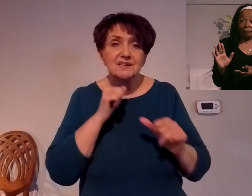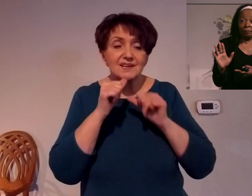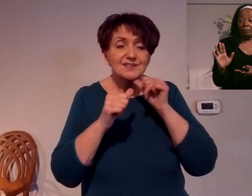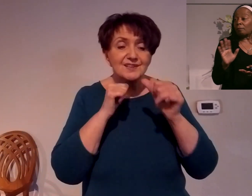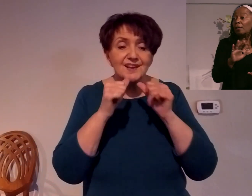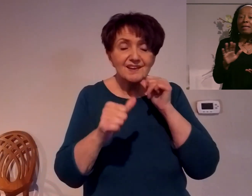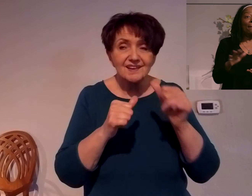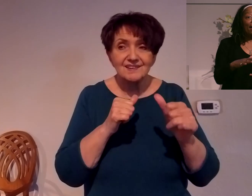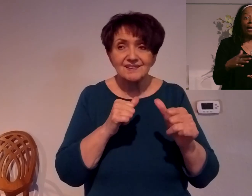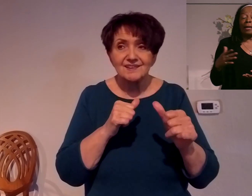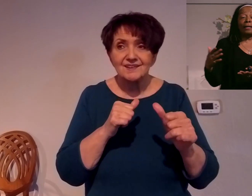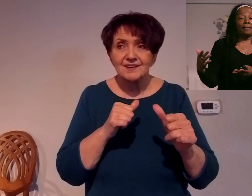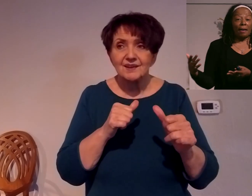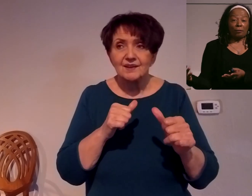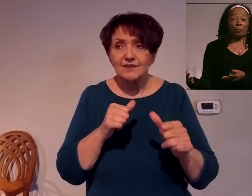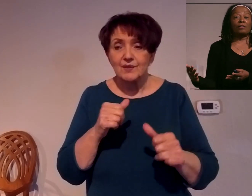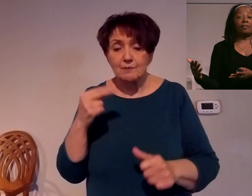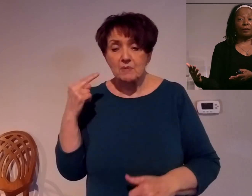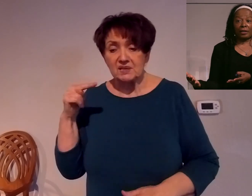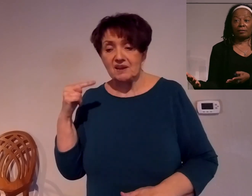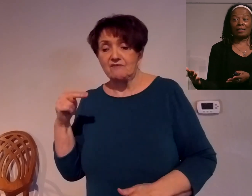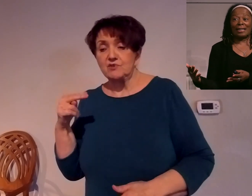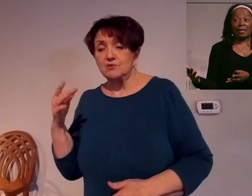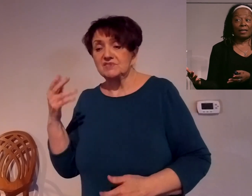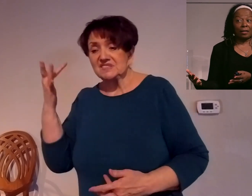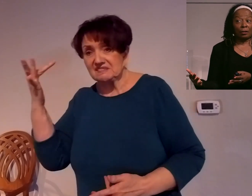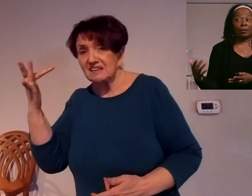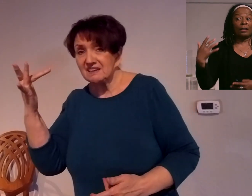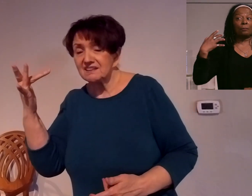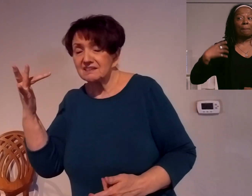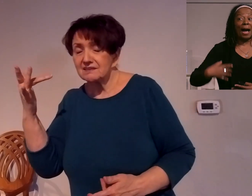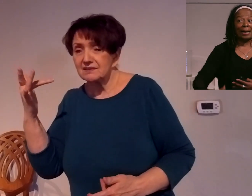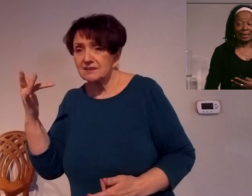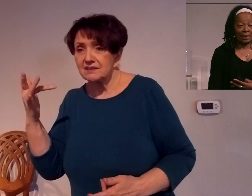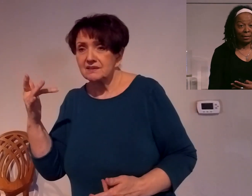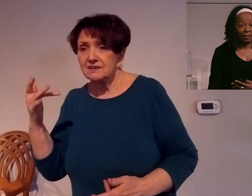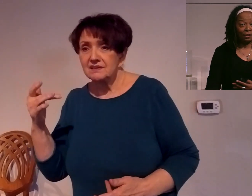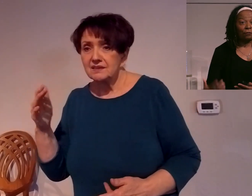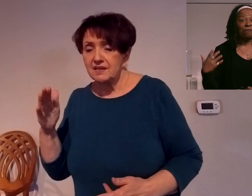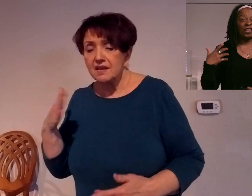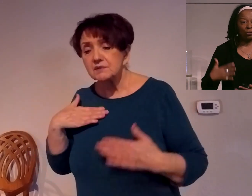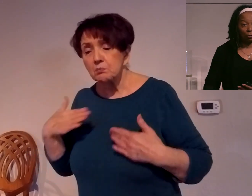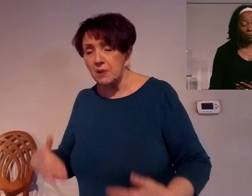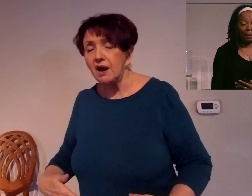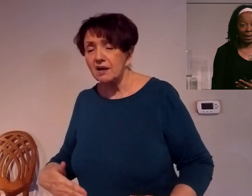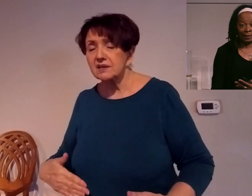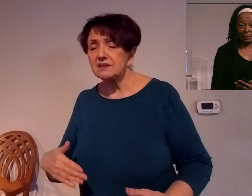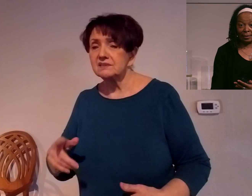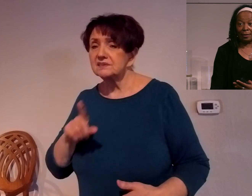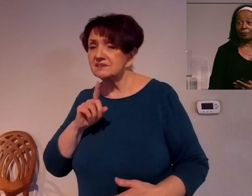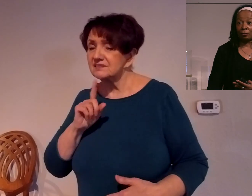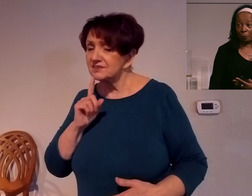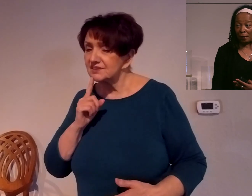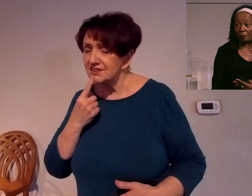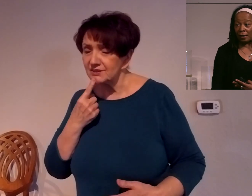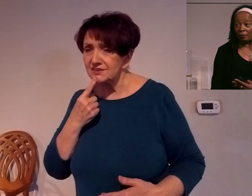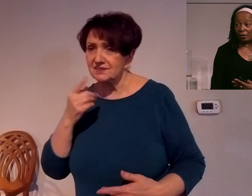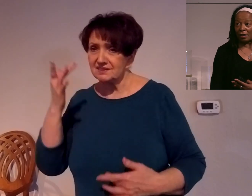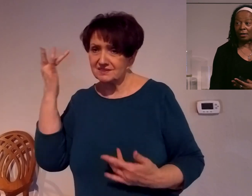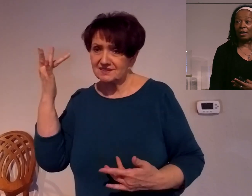deny that my nephew is seriously ill. His body, his physical body,